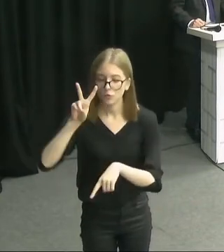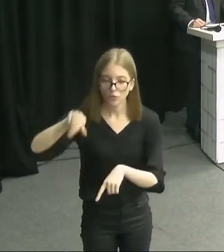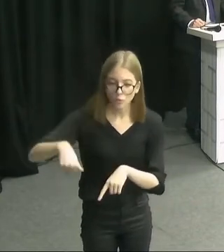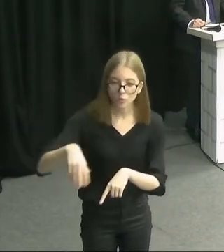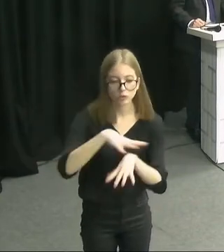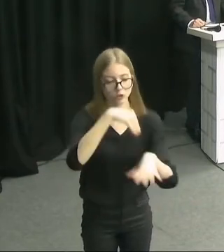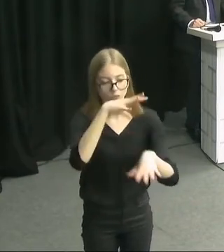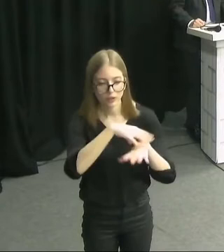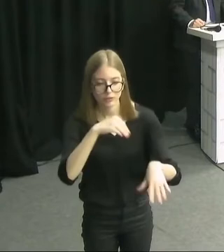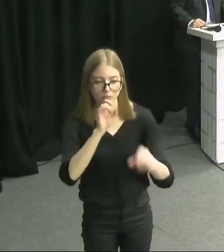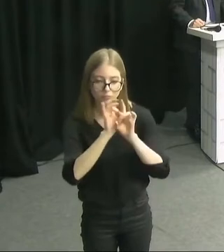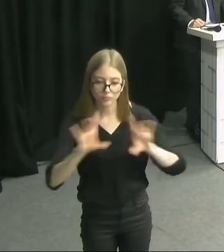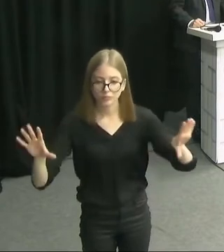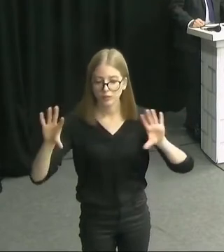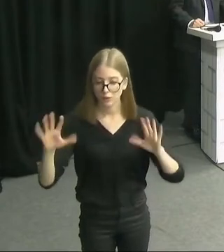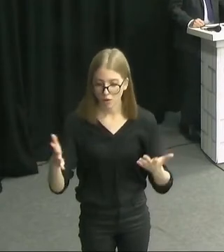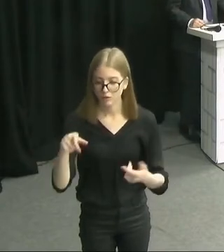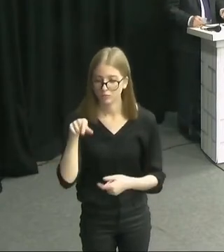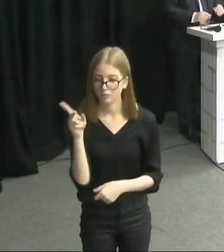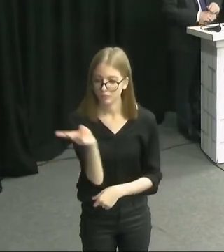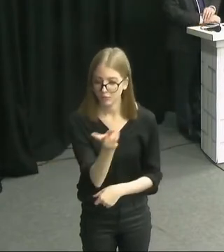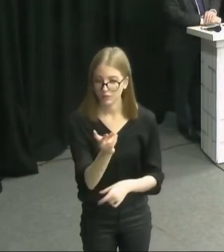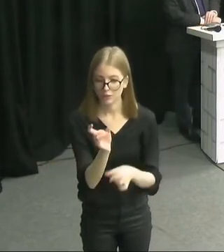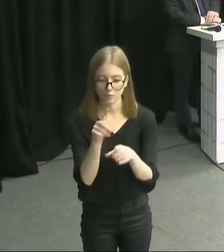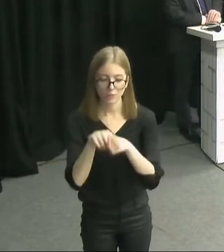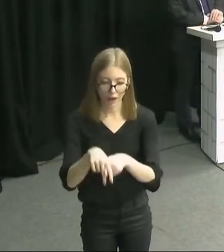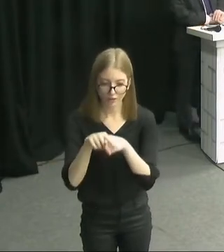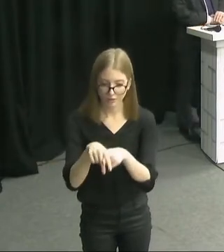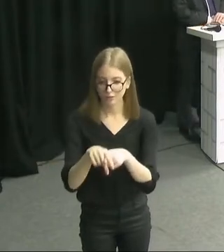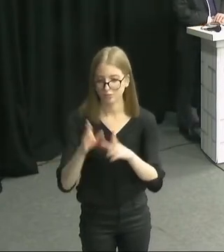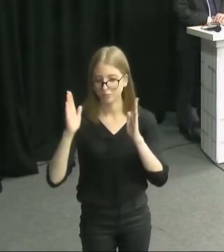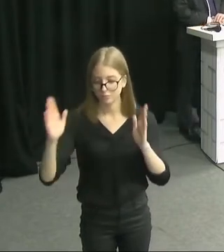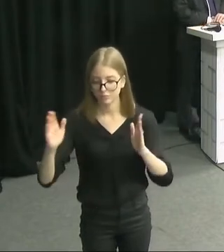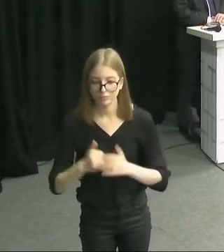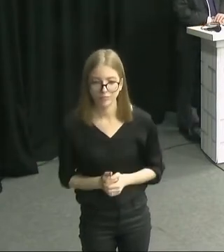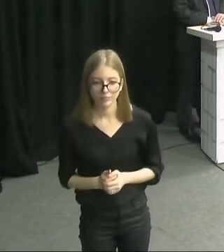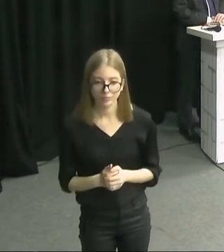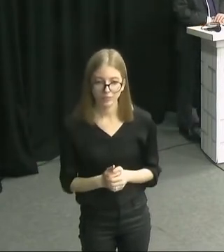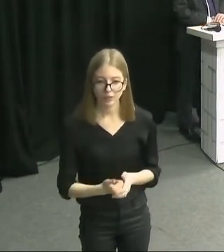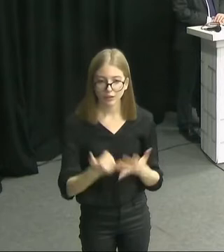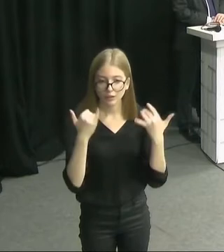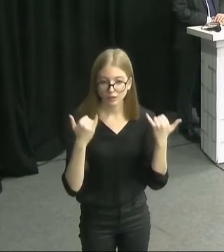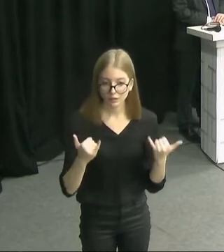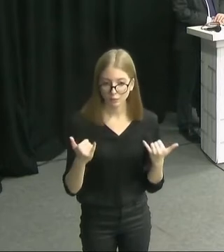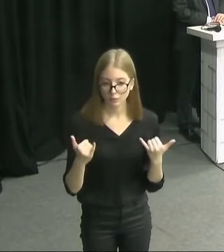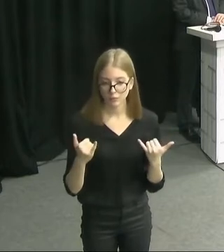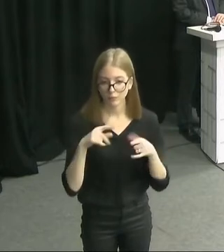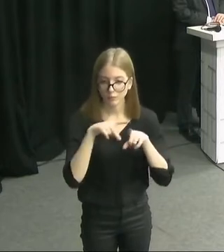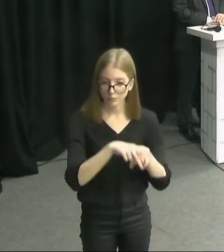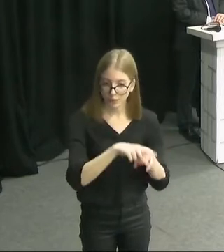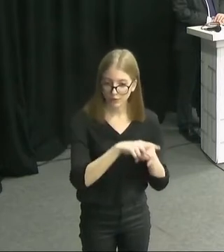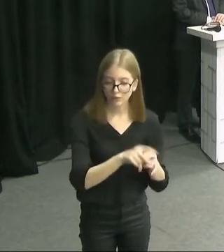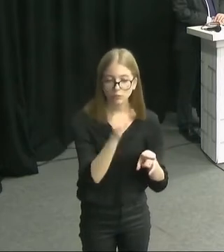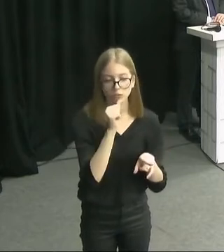in Sweden is partnerships and practical aspect of the courses.